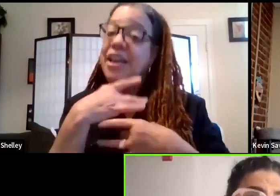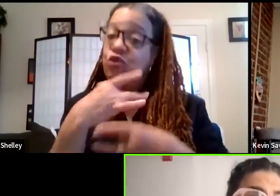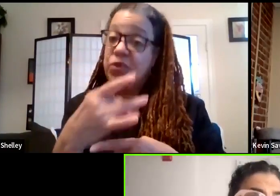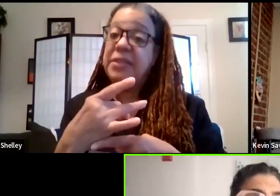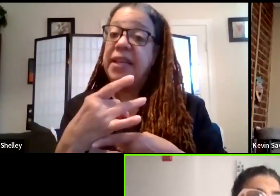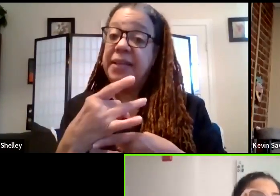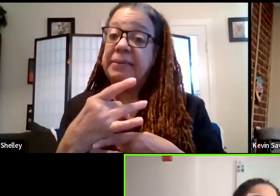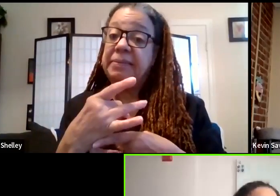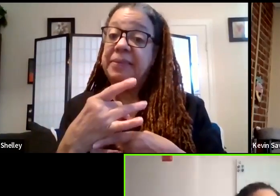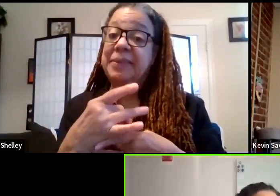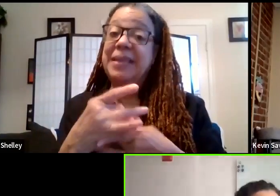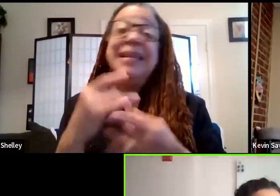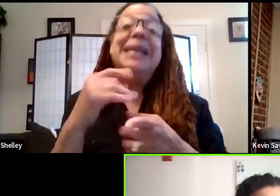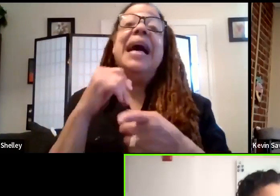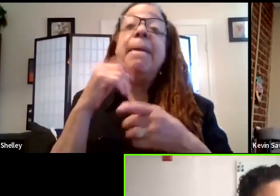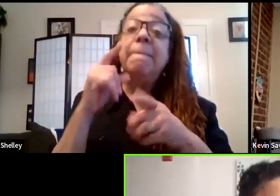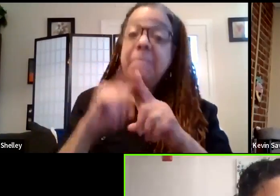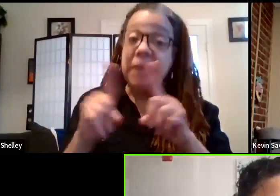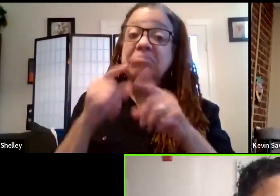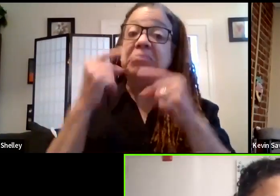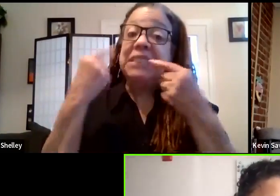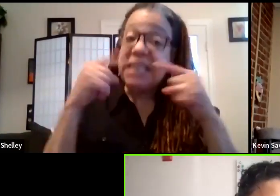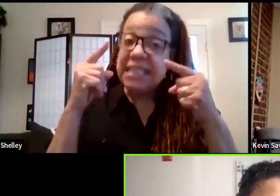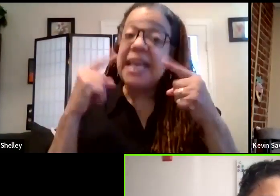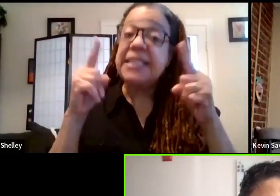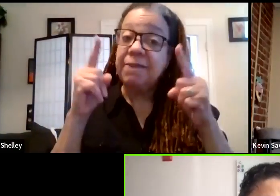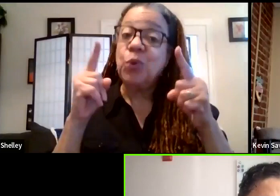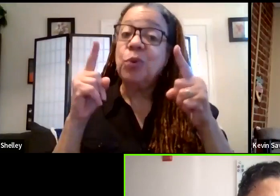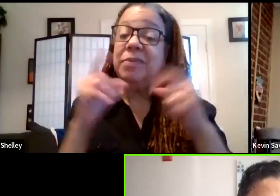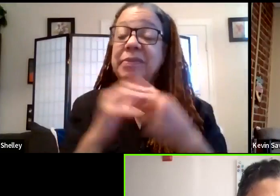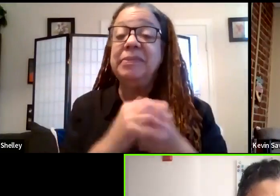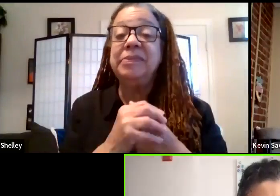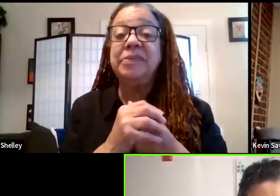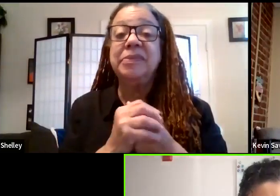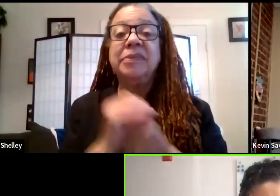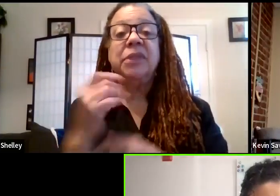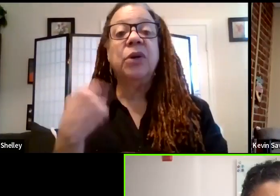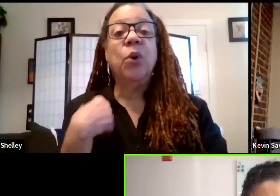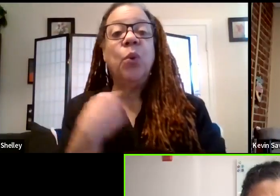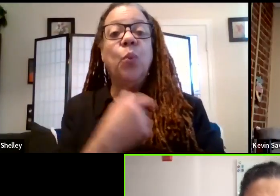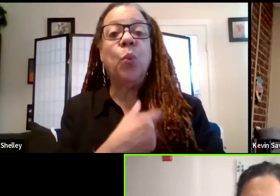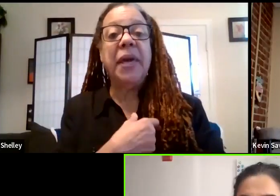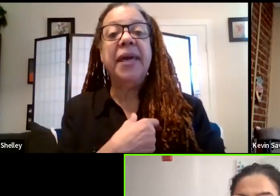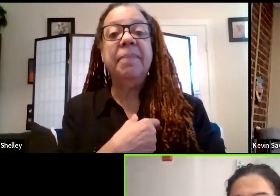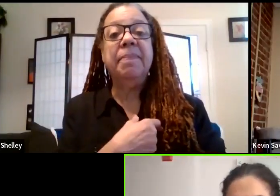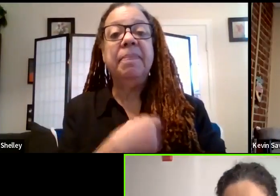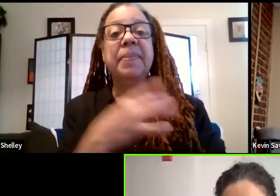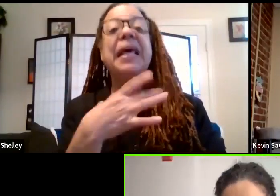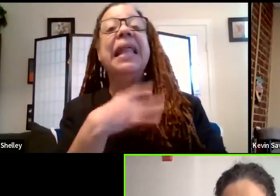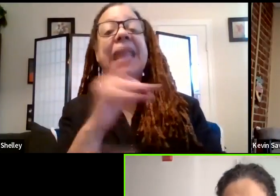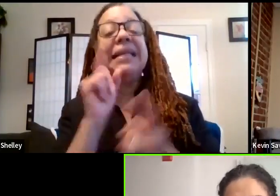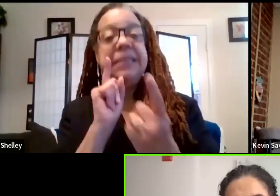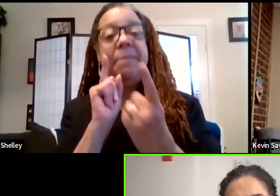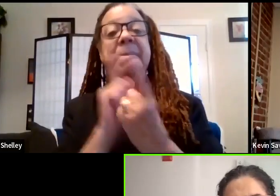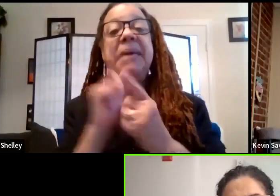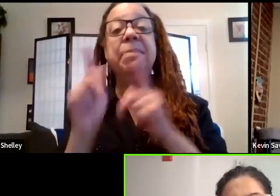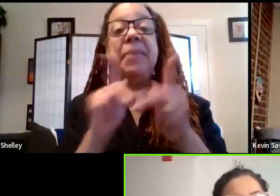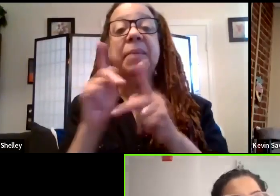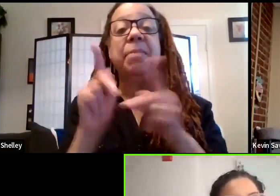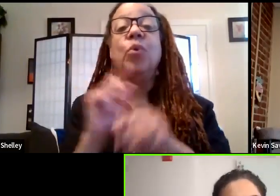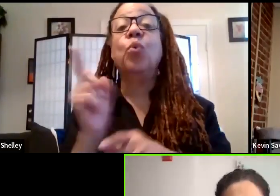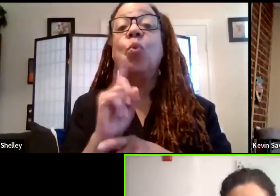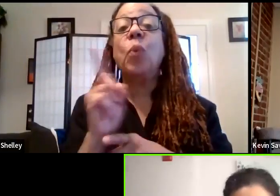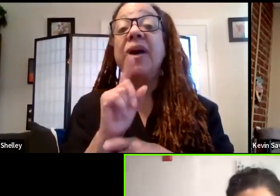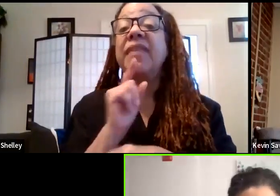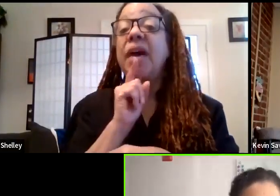Yeah, successful. And so we like to meet people where they're at. So we do a lot of